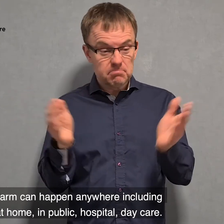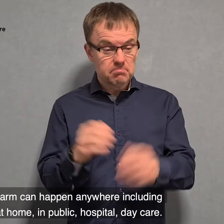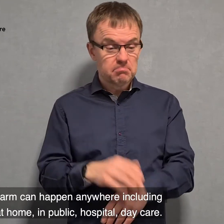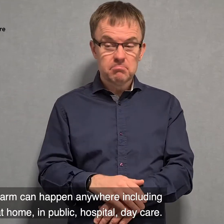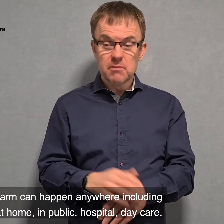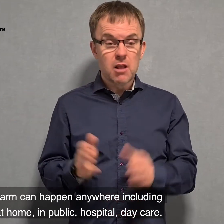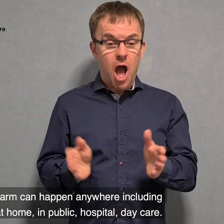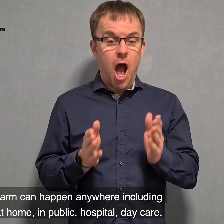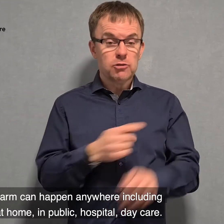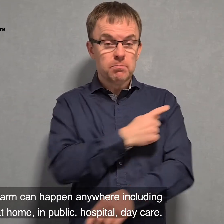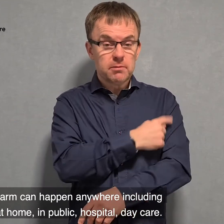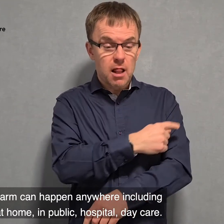hospital,